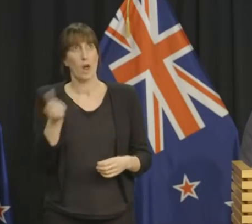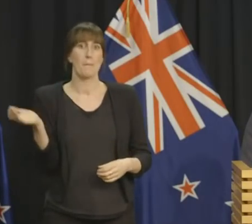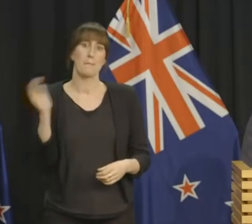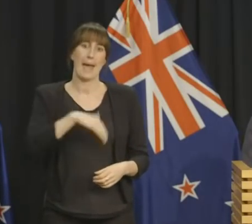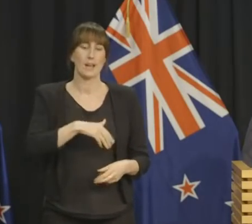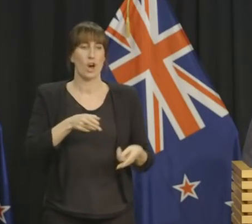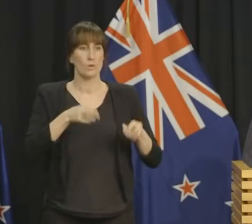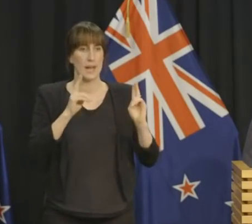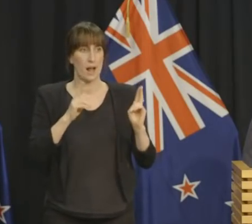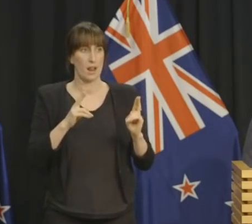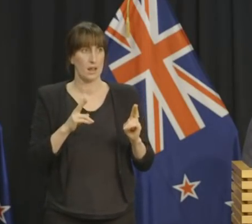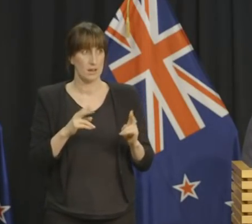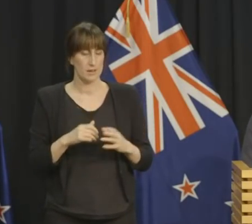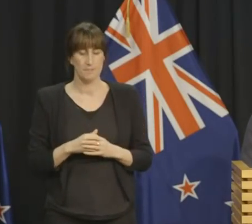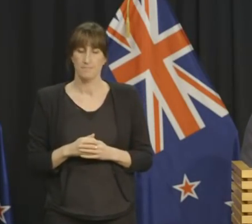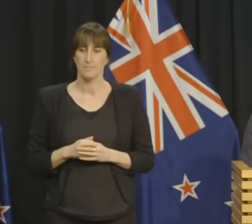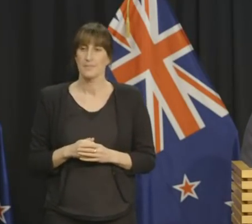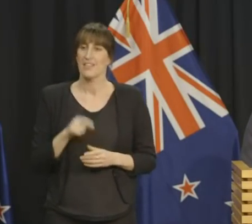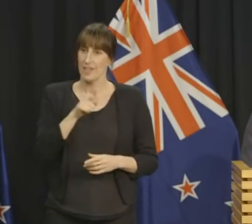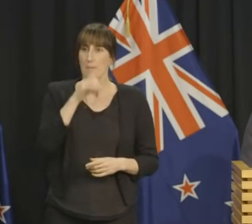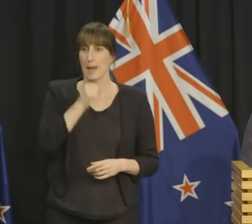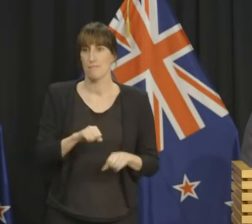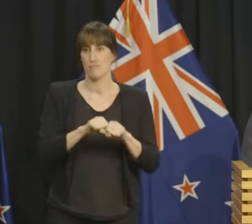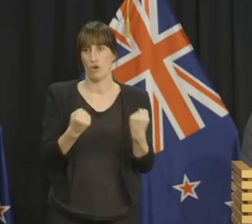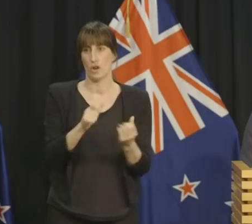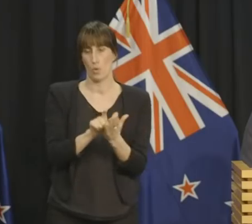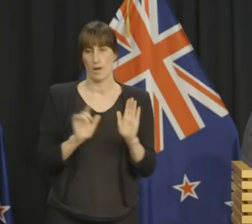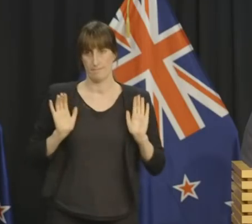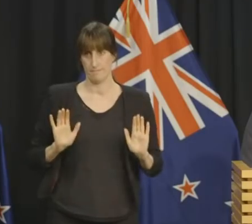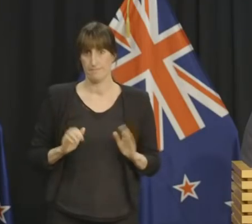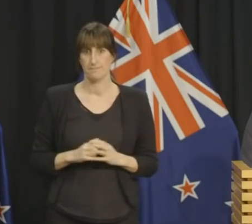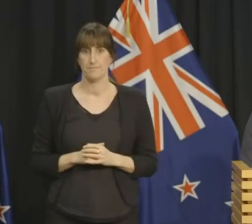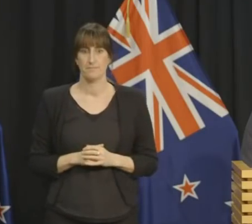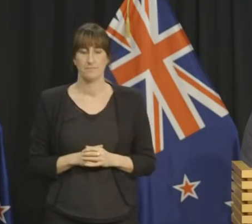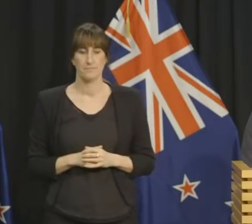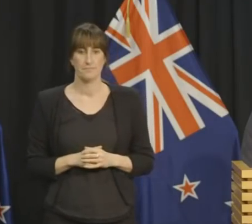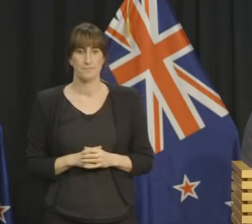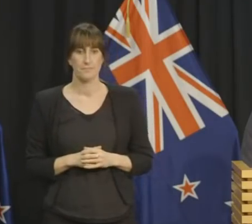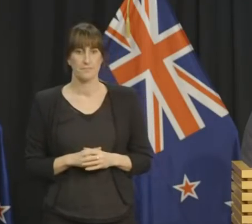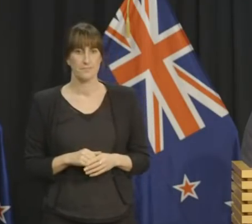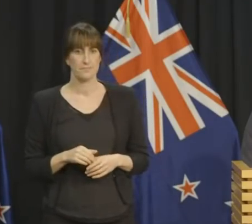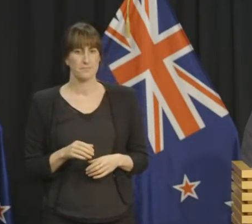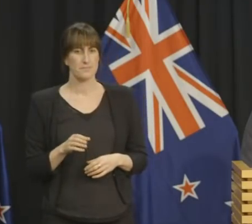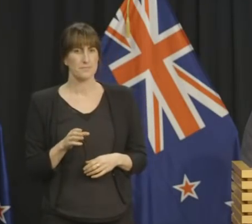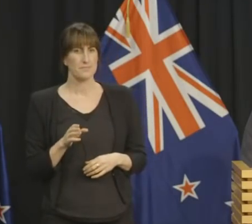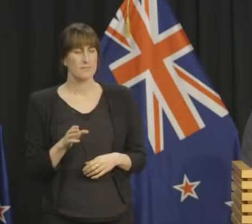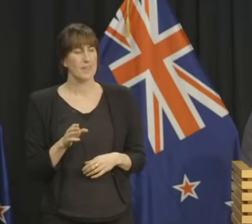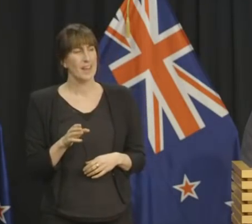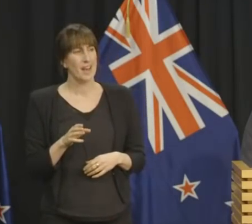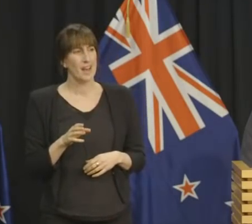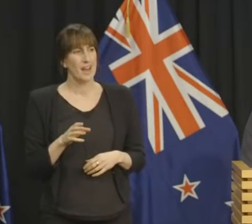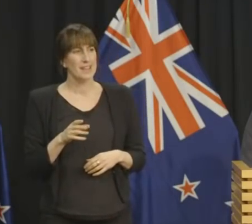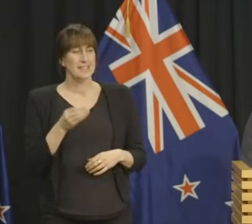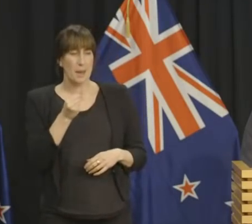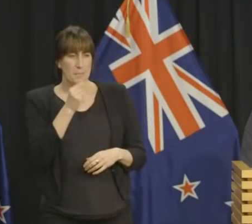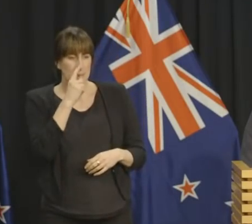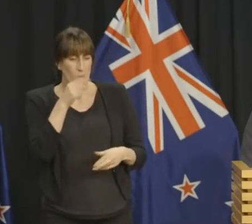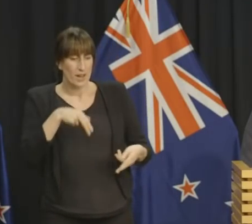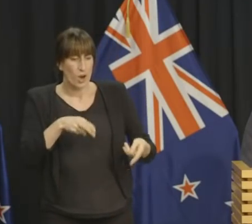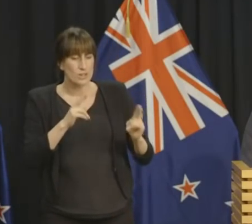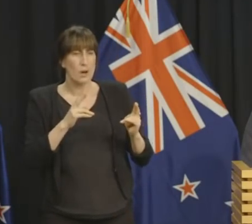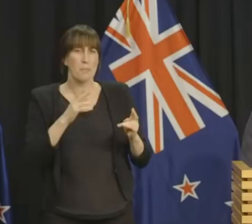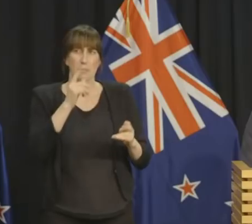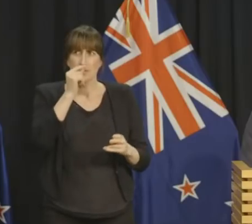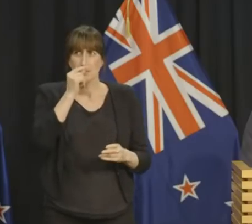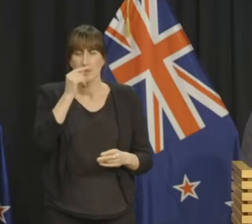law. Personal responsibility, because some people, as has been reported, might be suffering mental health issues, things that mean